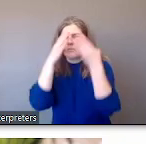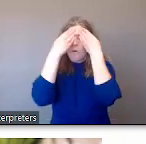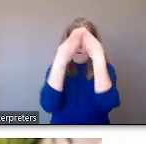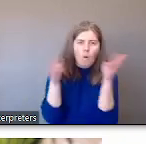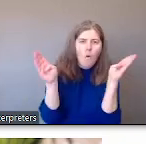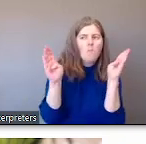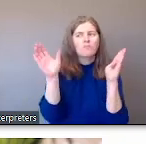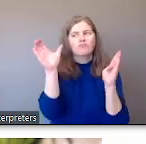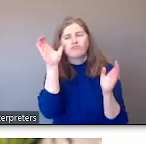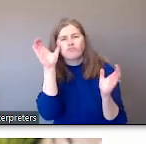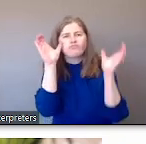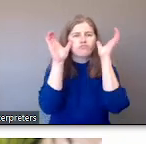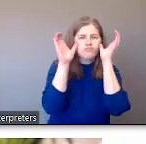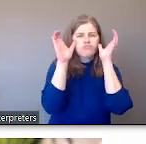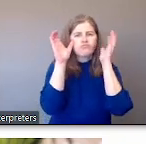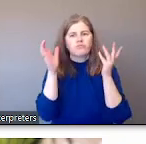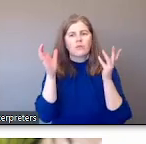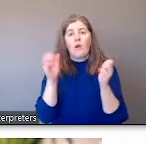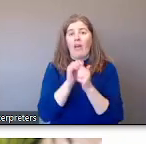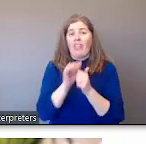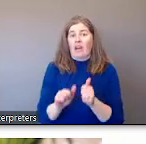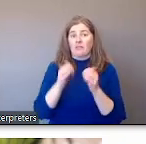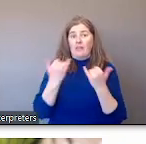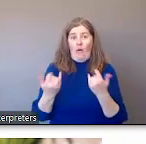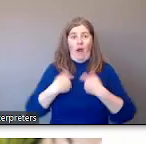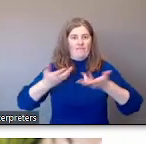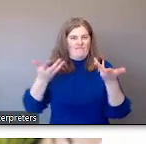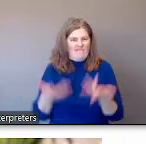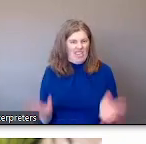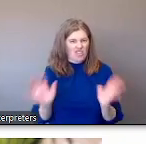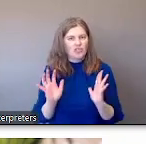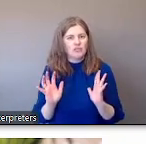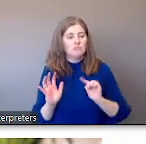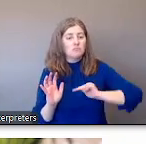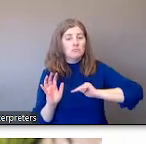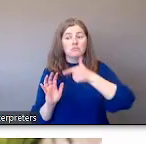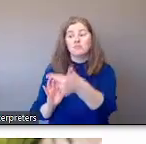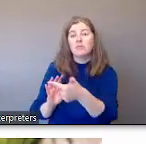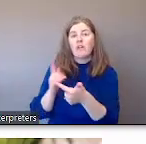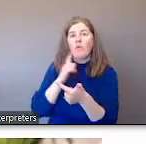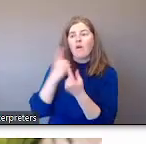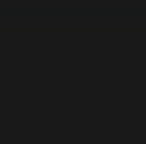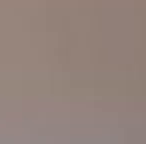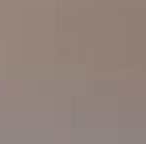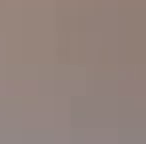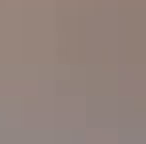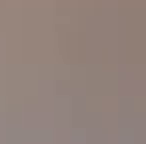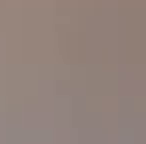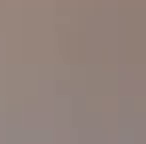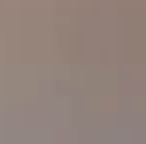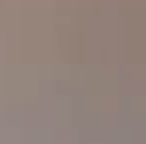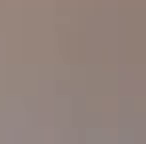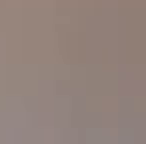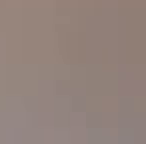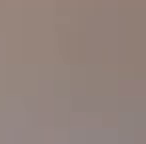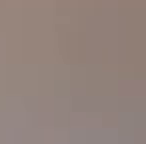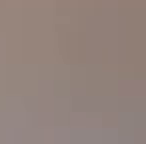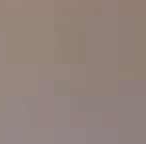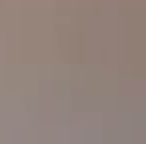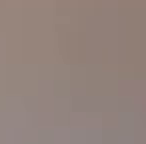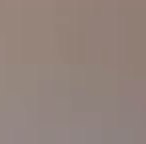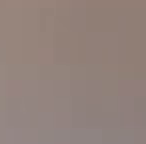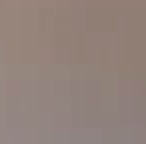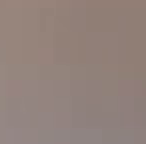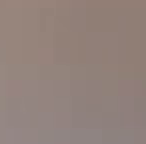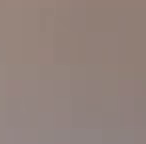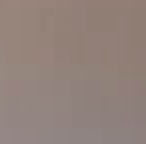to hearing other points of view. And with that, Jody, I'm finished, and let's turn it over for Q&A. Okay,